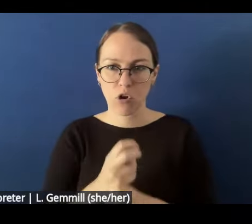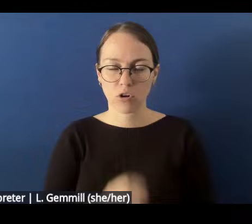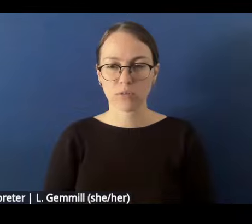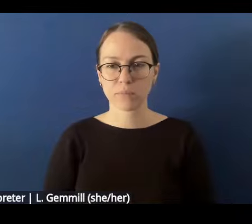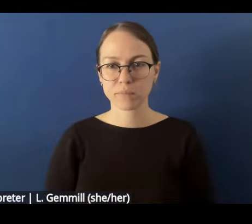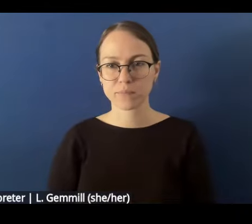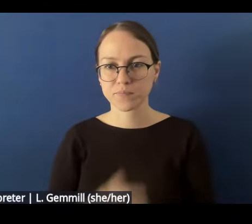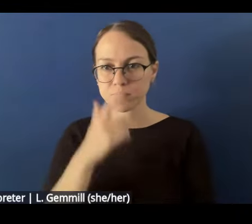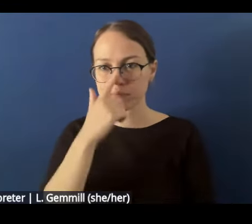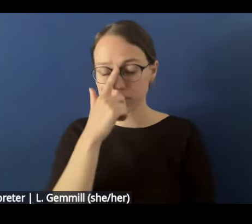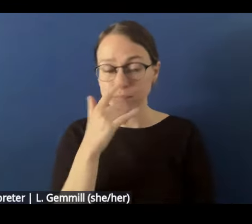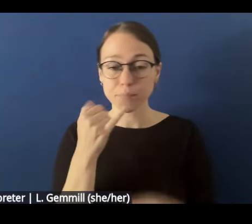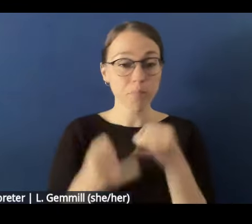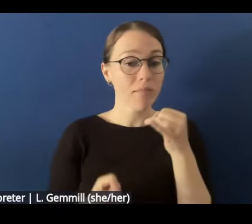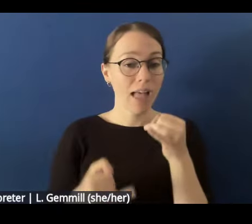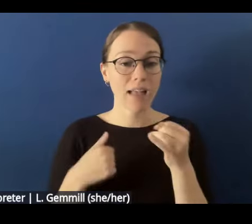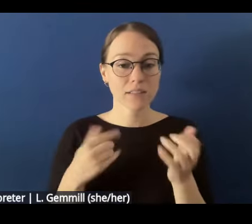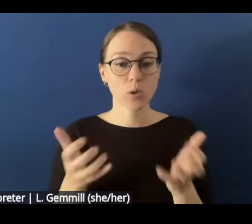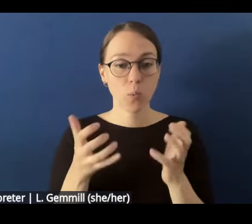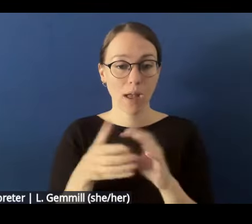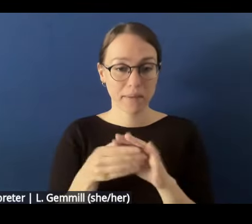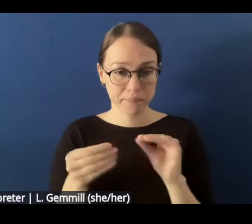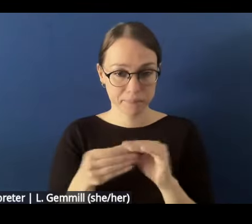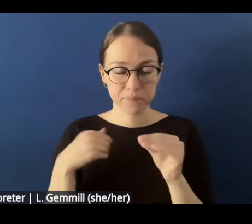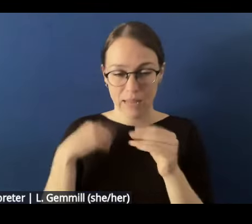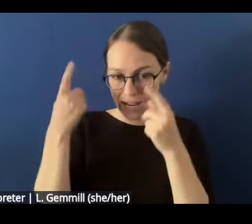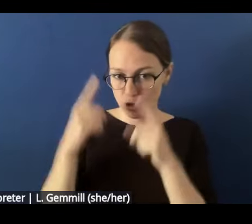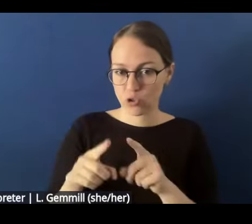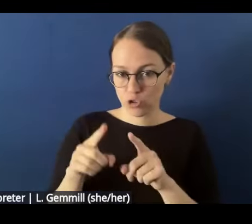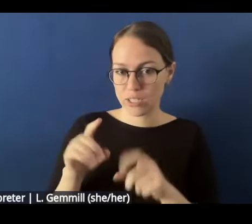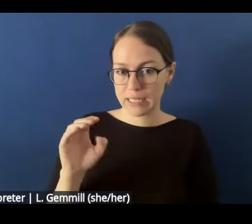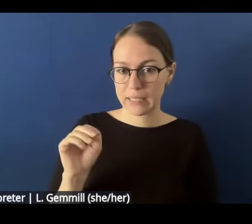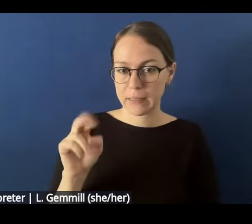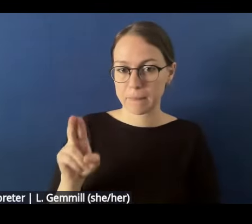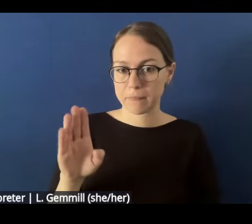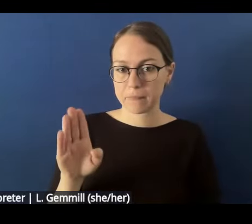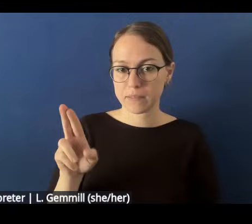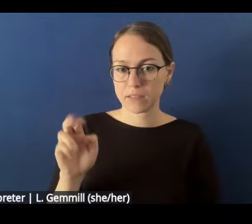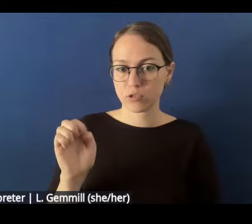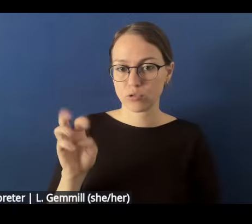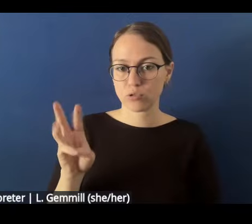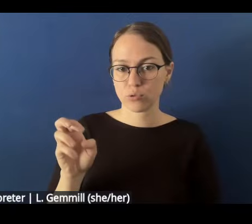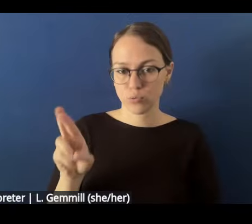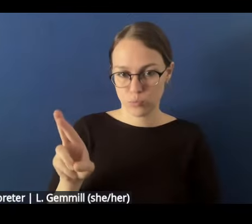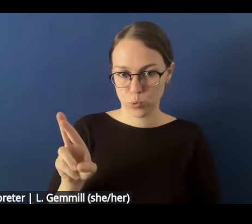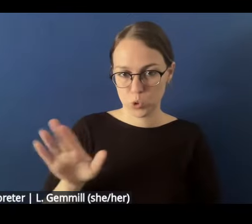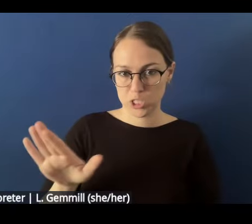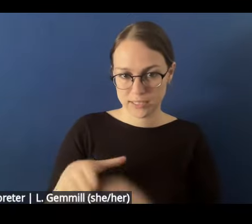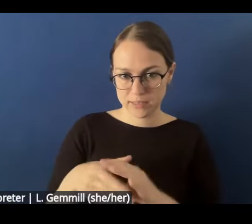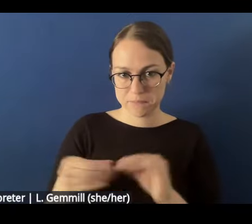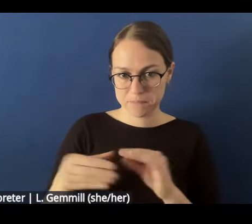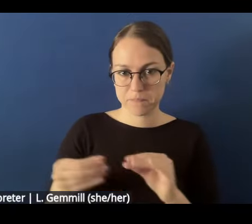just want to say I do agree with Mr. Brewer's sentiment from earlier today that there needs to